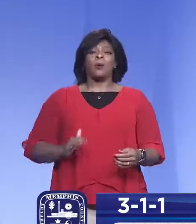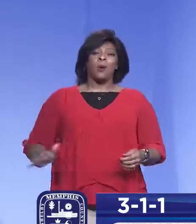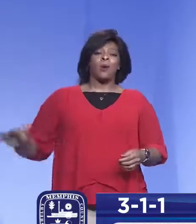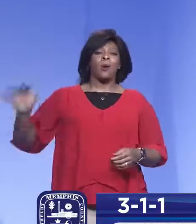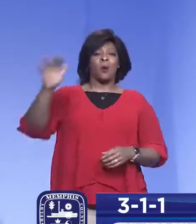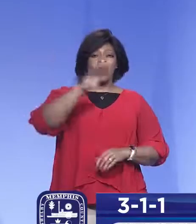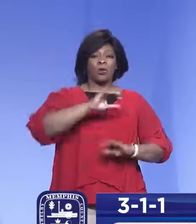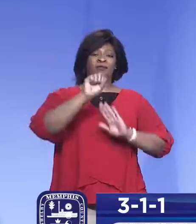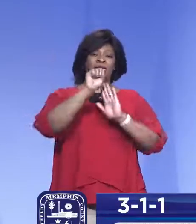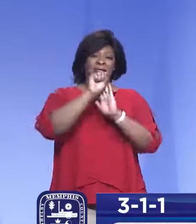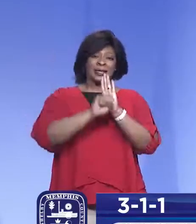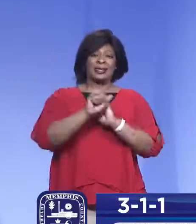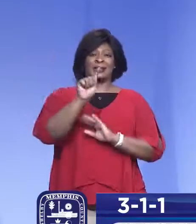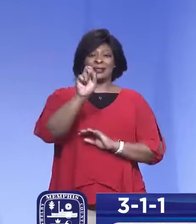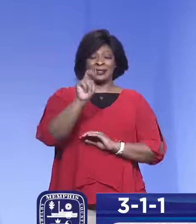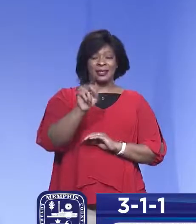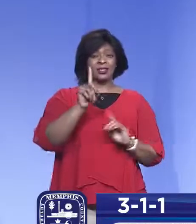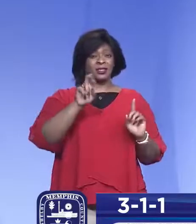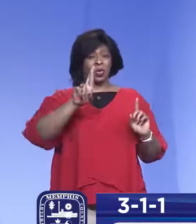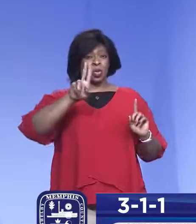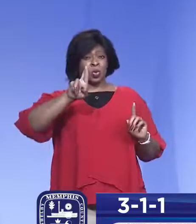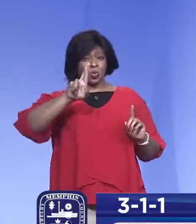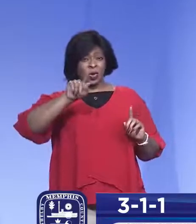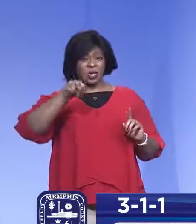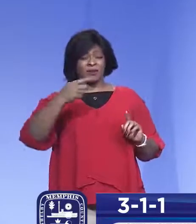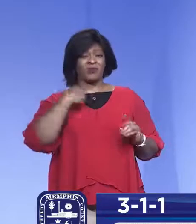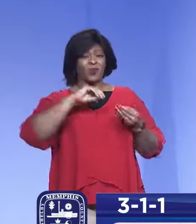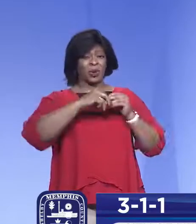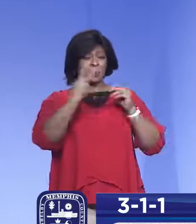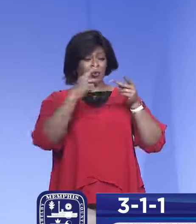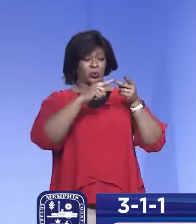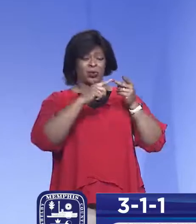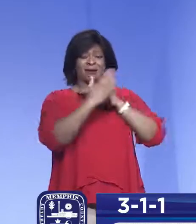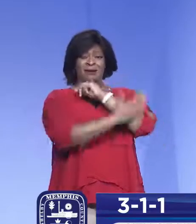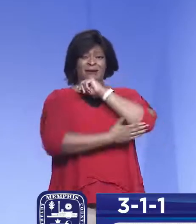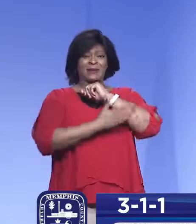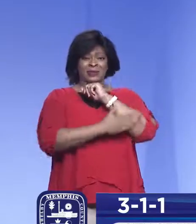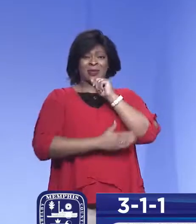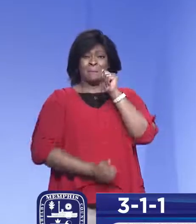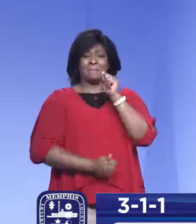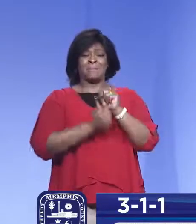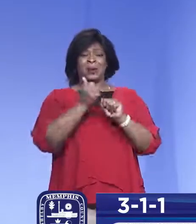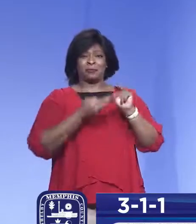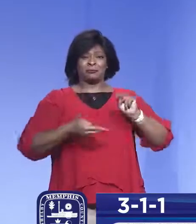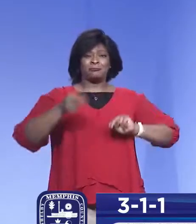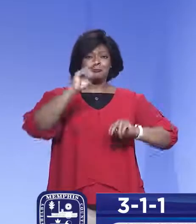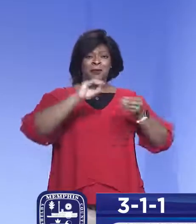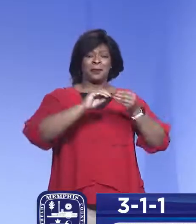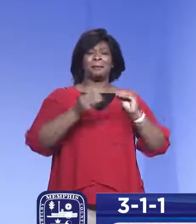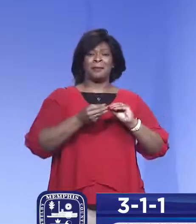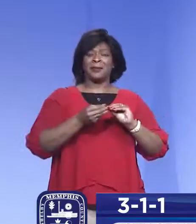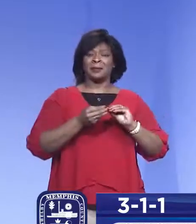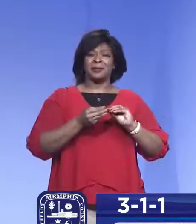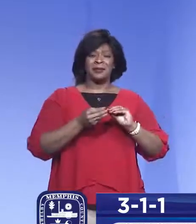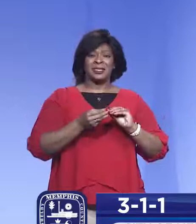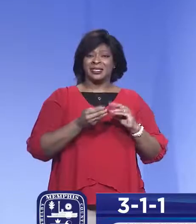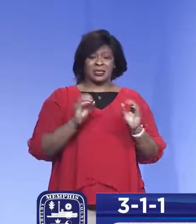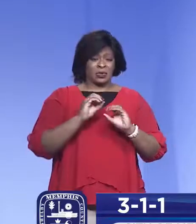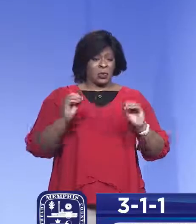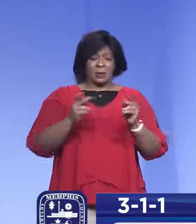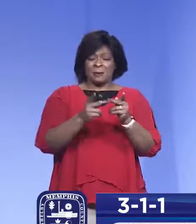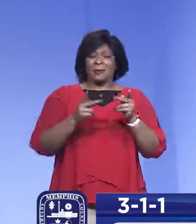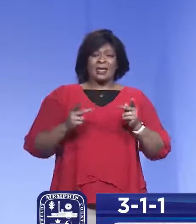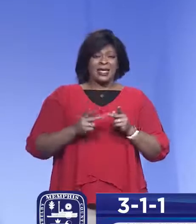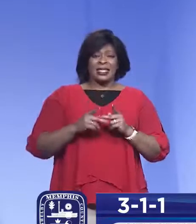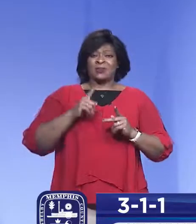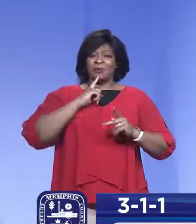of Tennessee. Dr. Randolph said we're number 2 in the country. So literally, there is no place immune